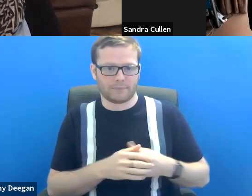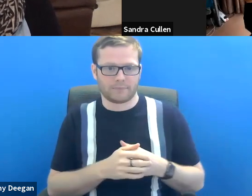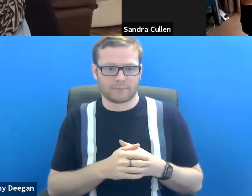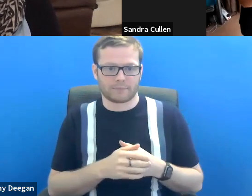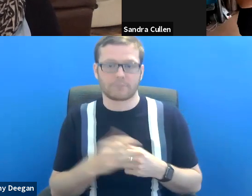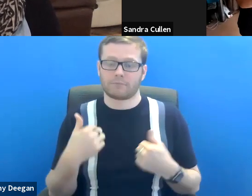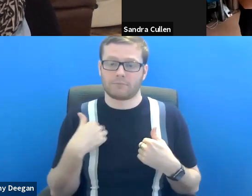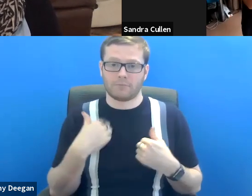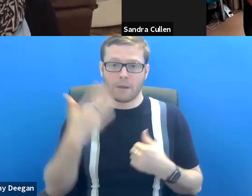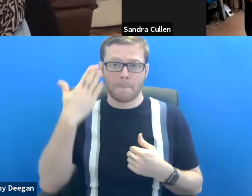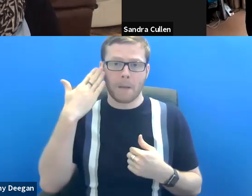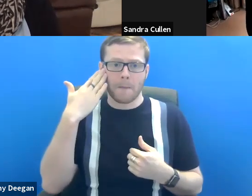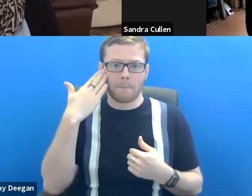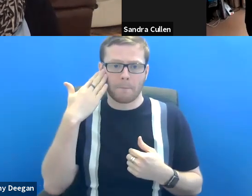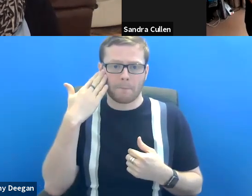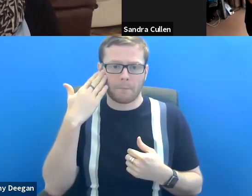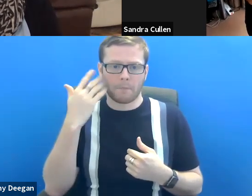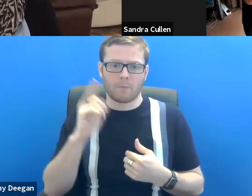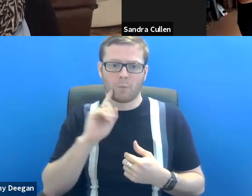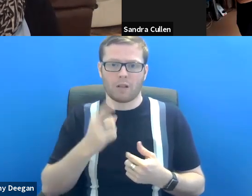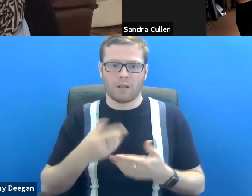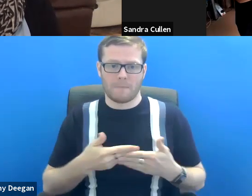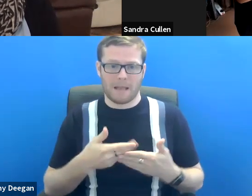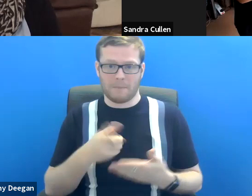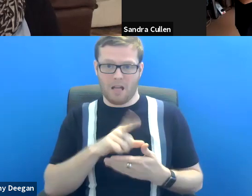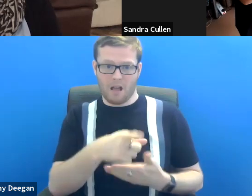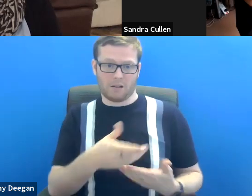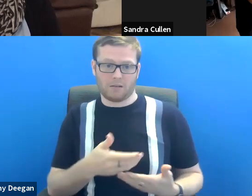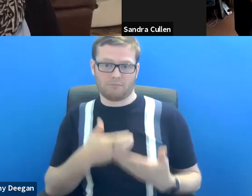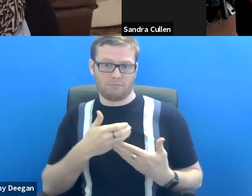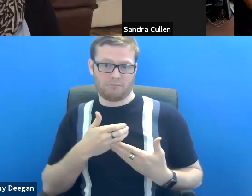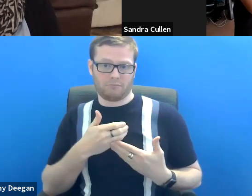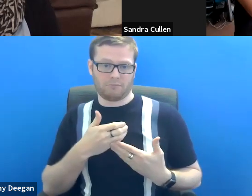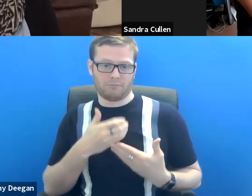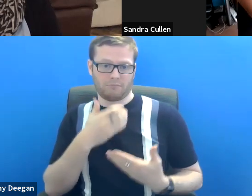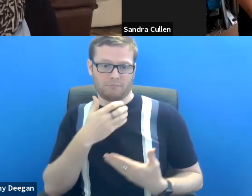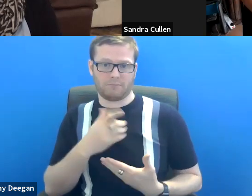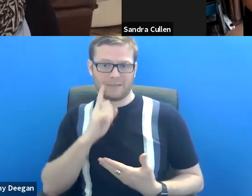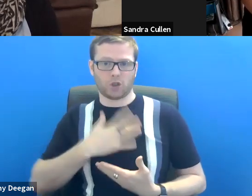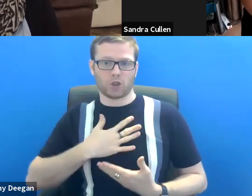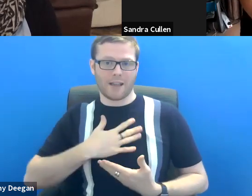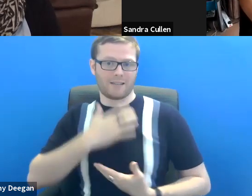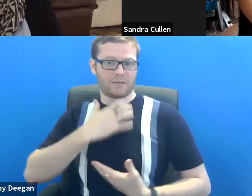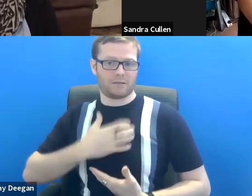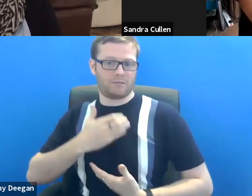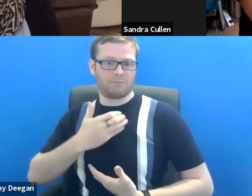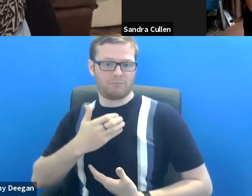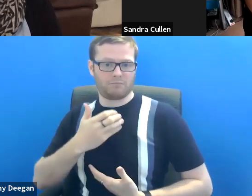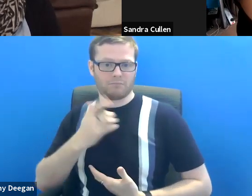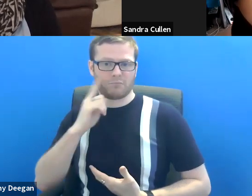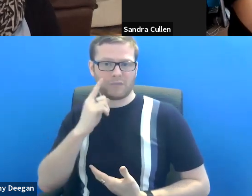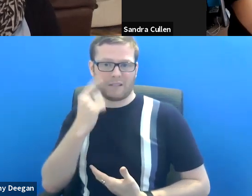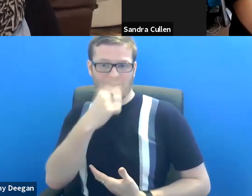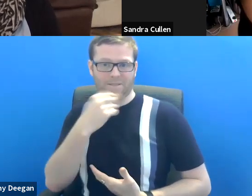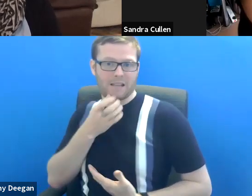As a mom, I would probably put baby like this against me, against my chest, put his little face